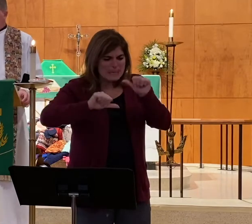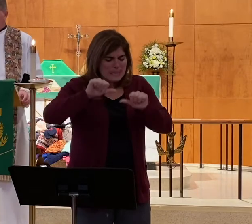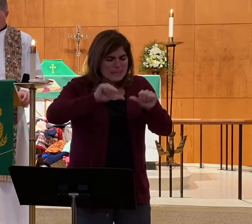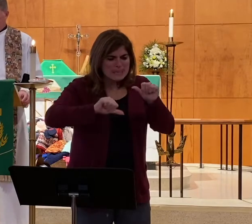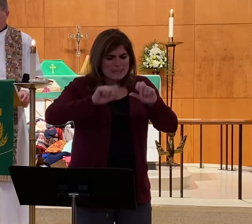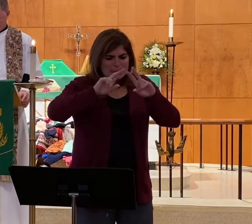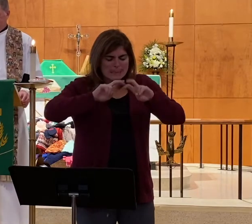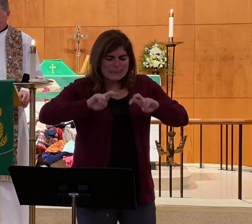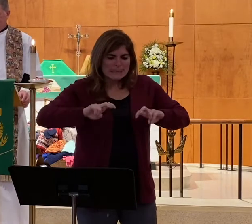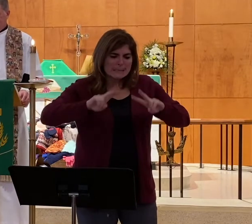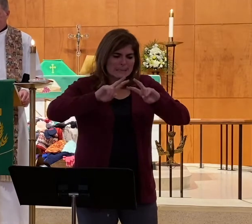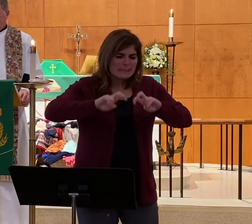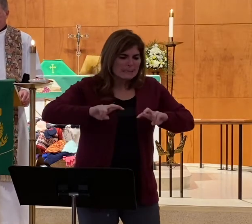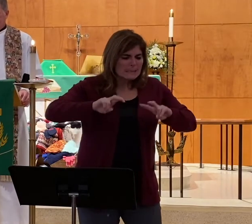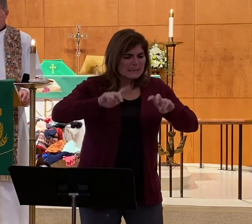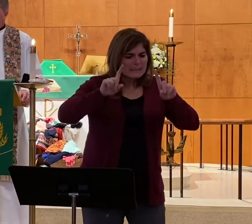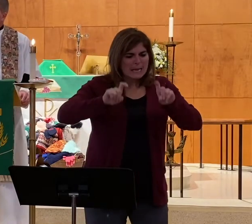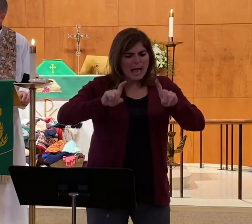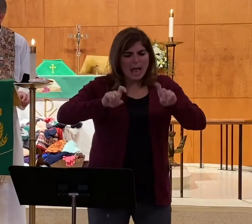this problem.